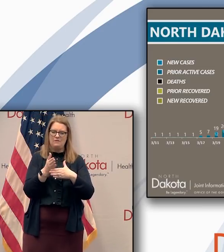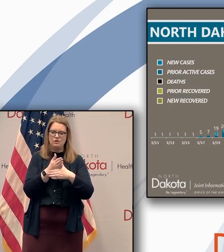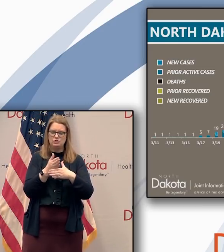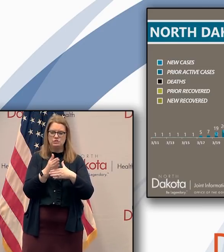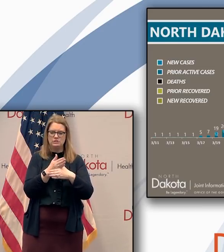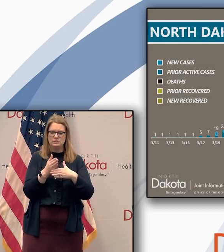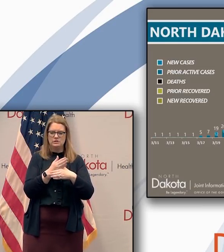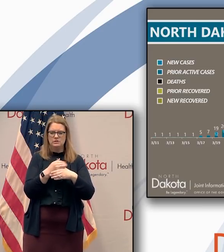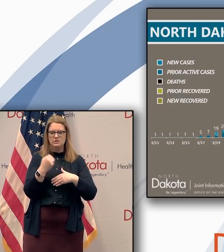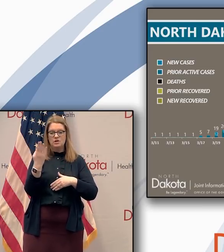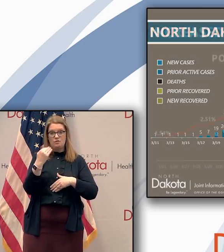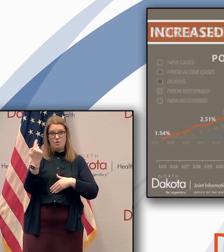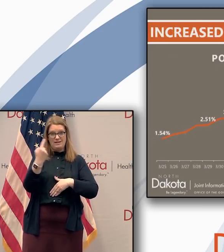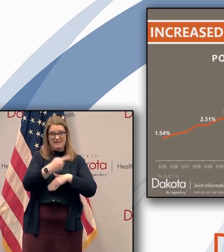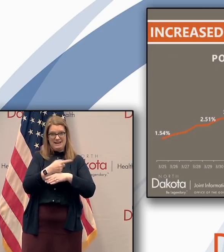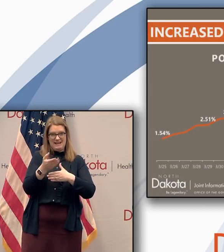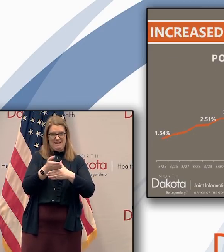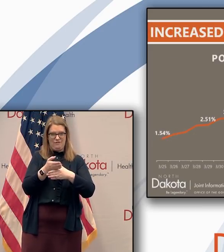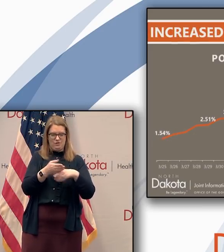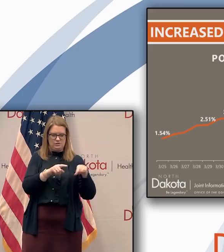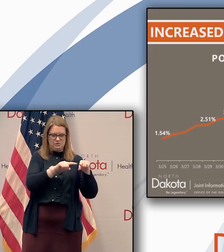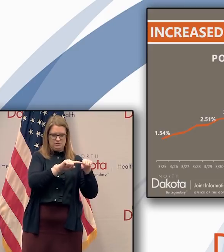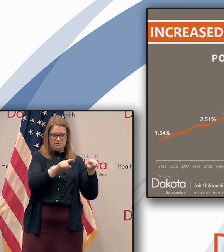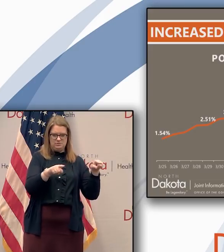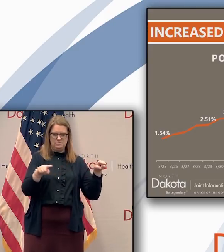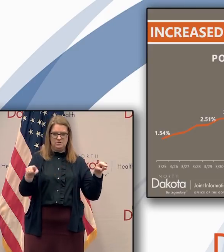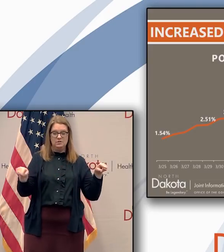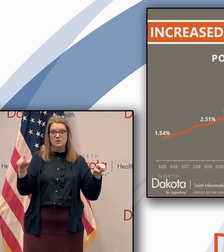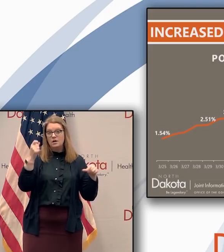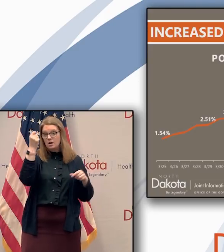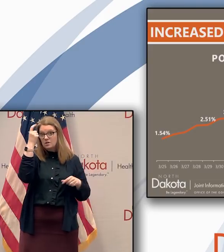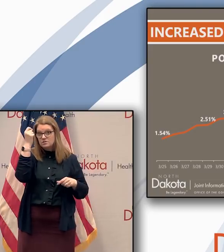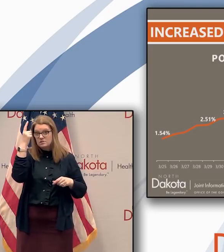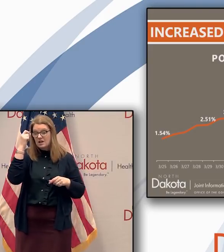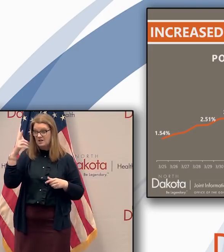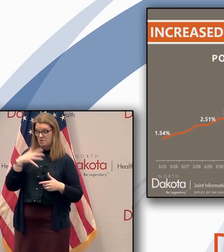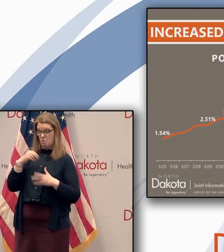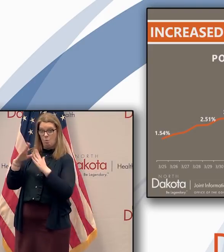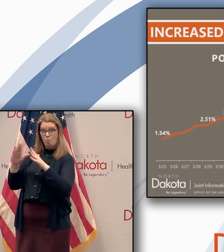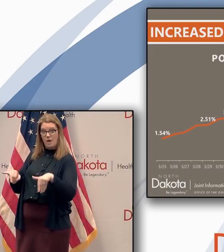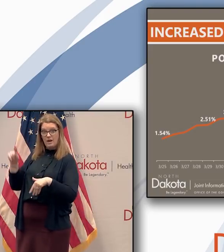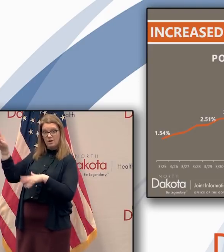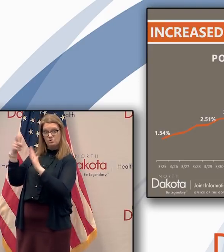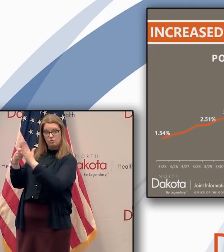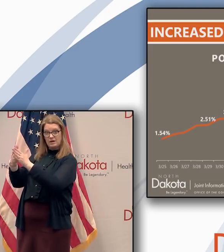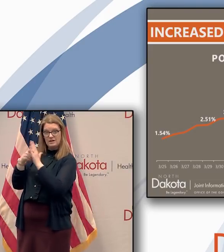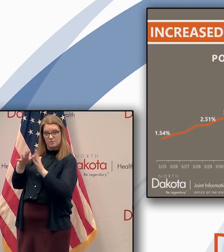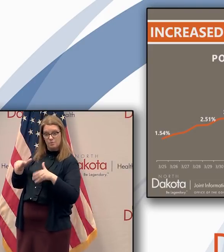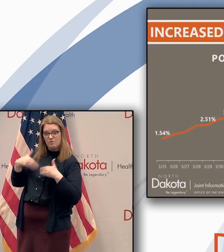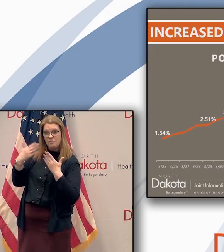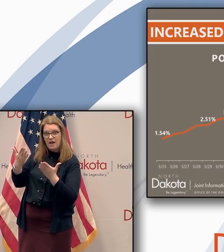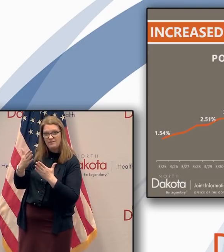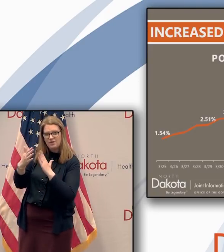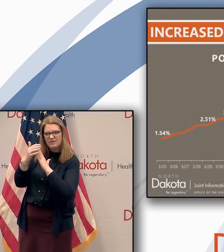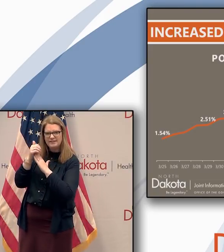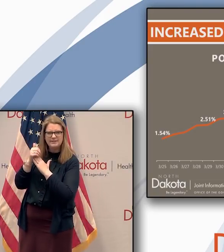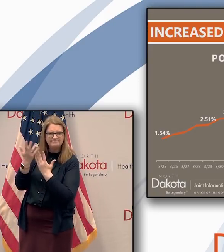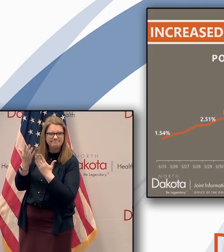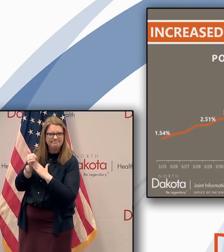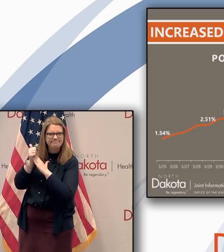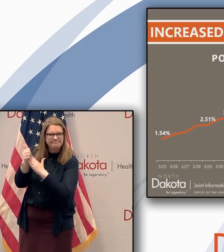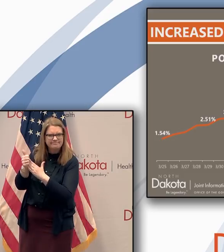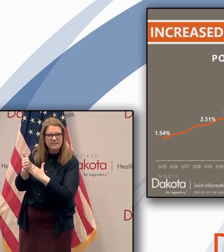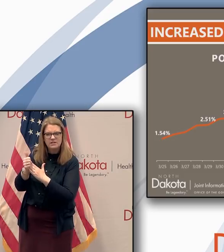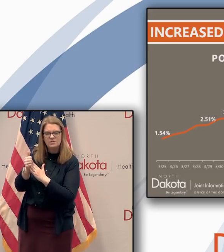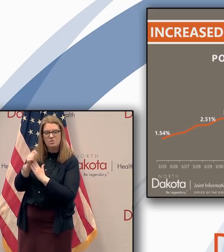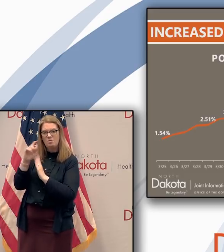that 14-day average, which again is this one of the criteria for that the White House has given as a guideline for what they call